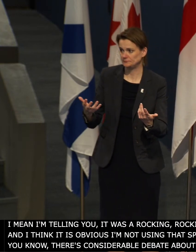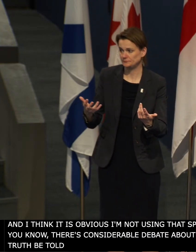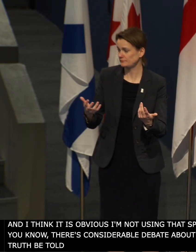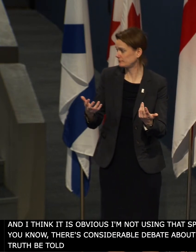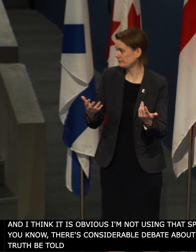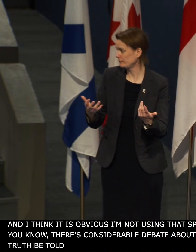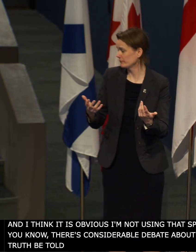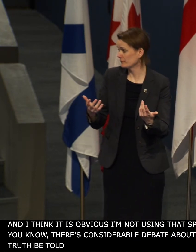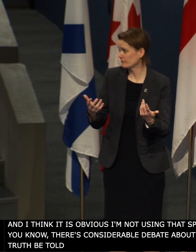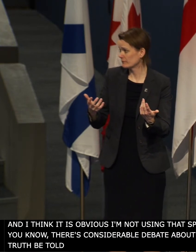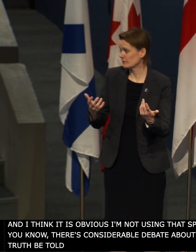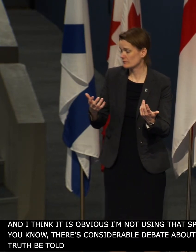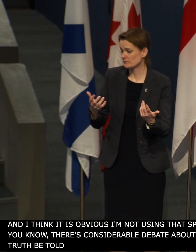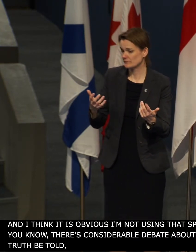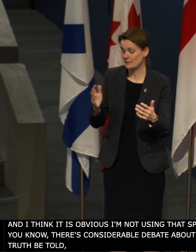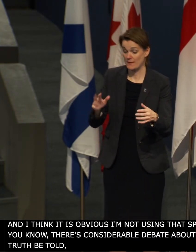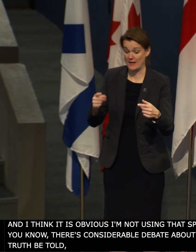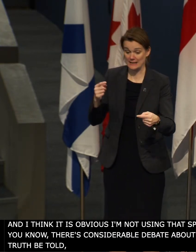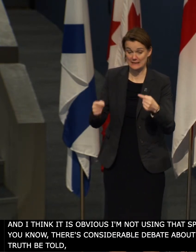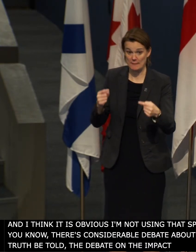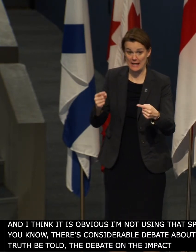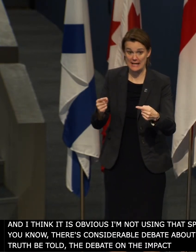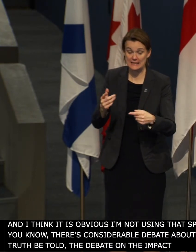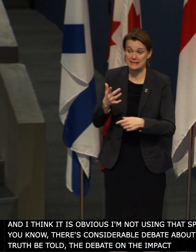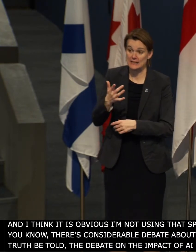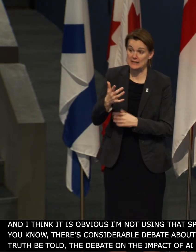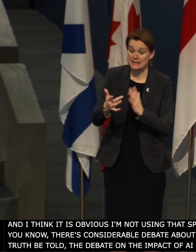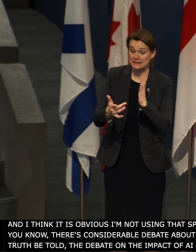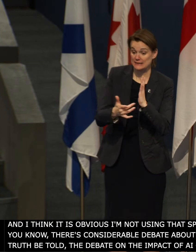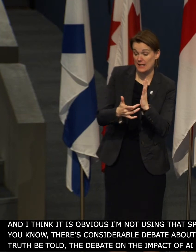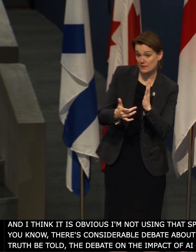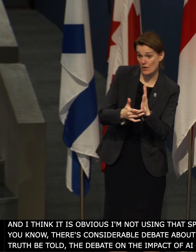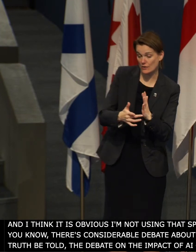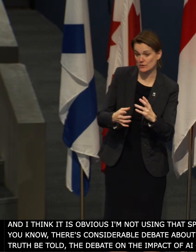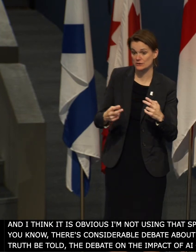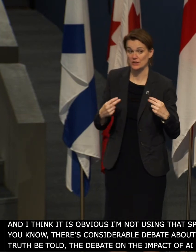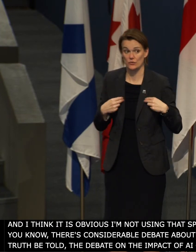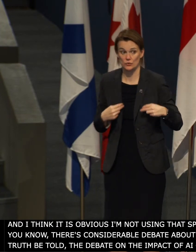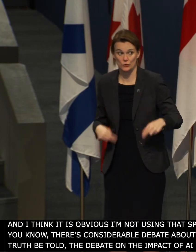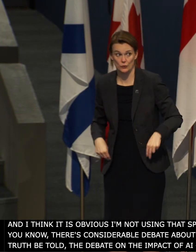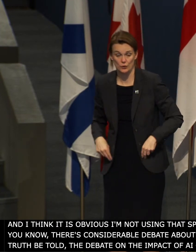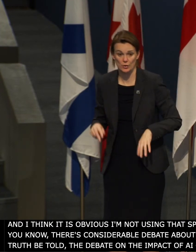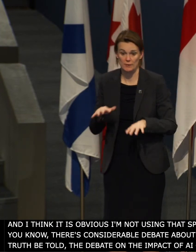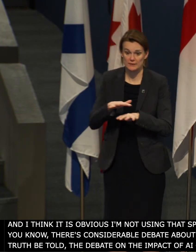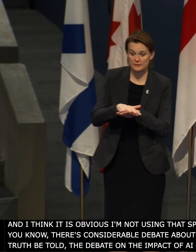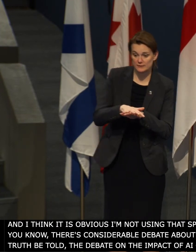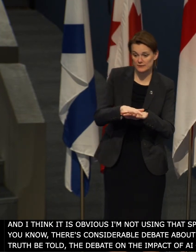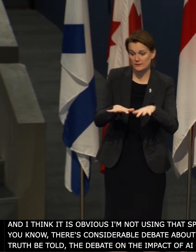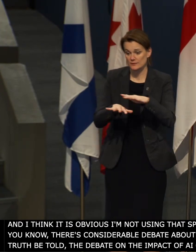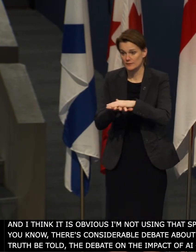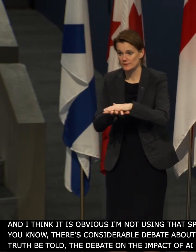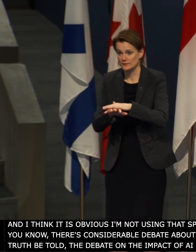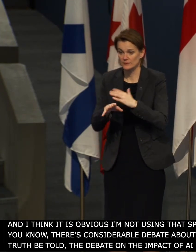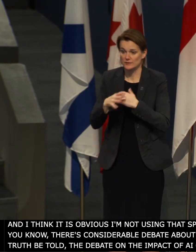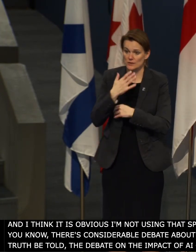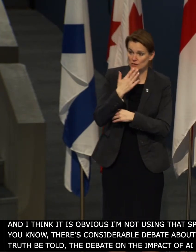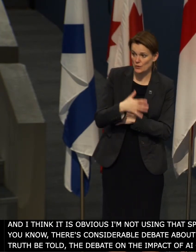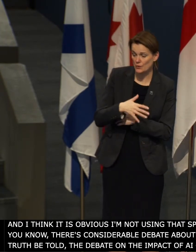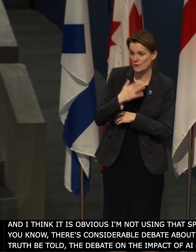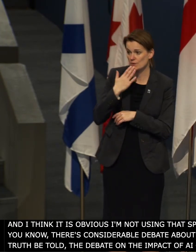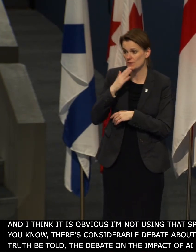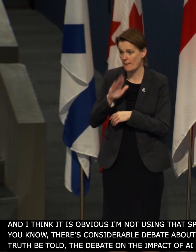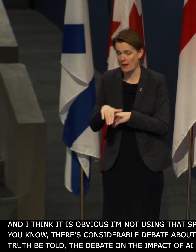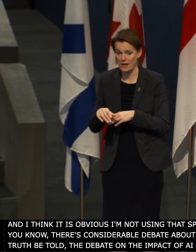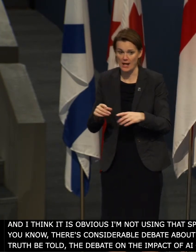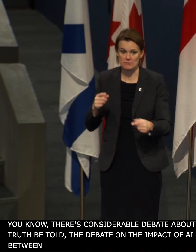the debate on the impact of AI or technology on human beings, the intersectionality between